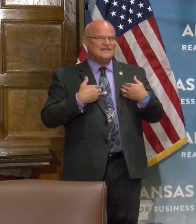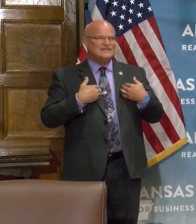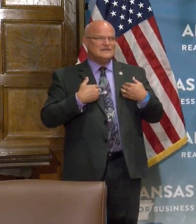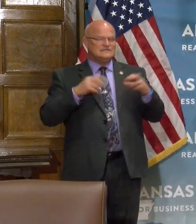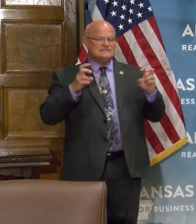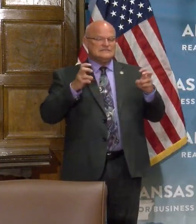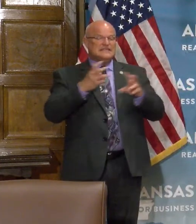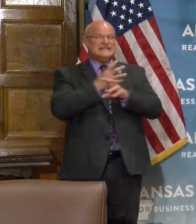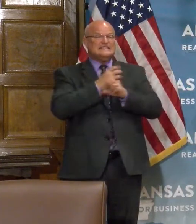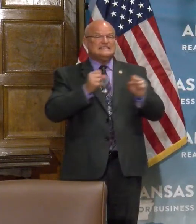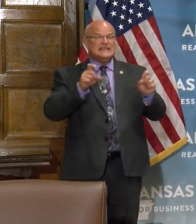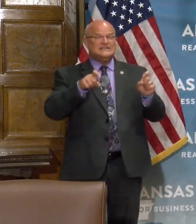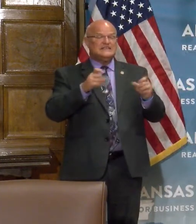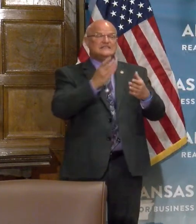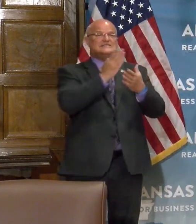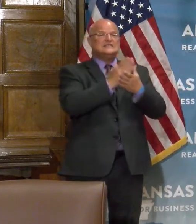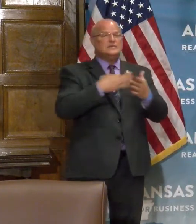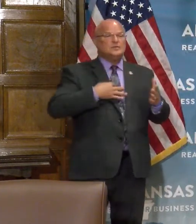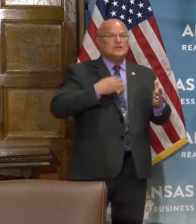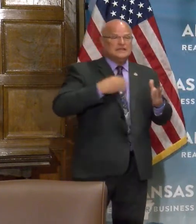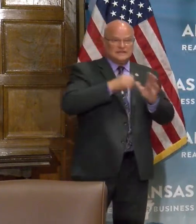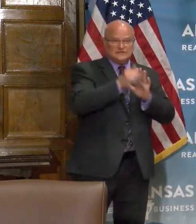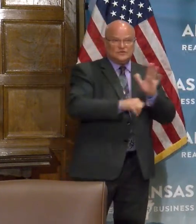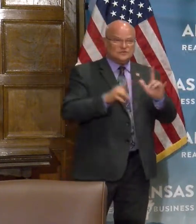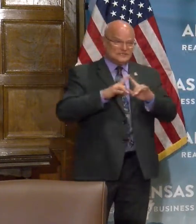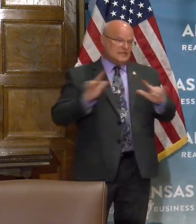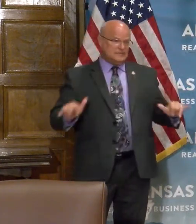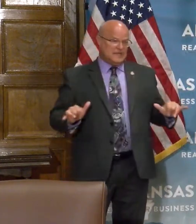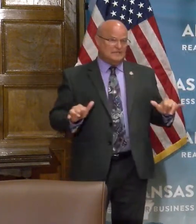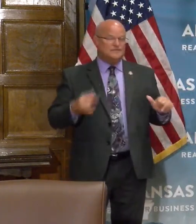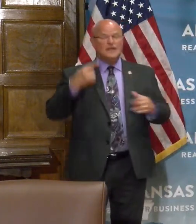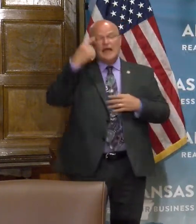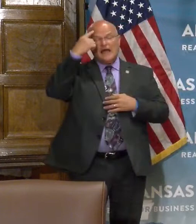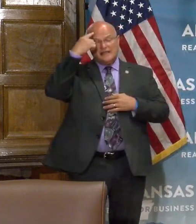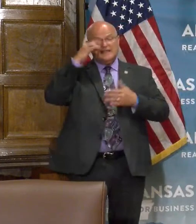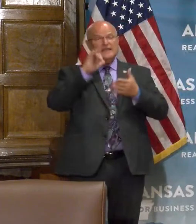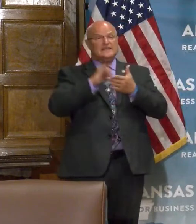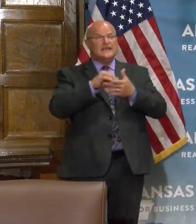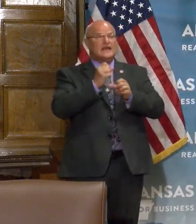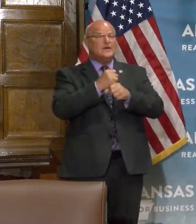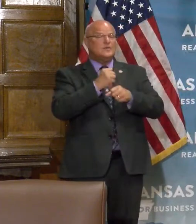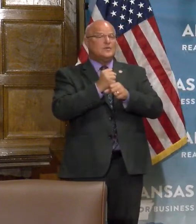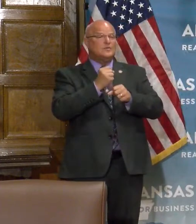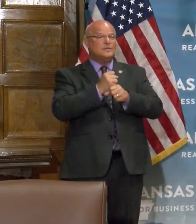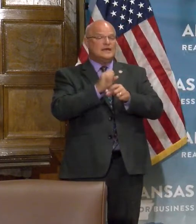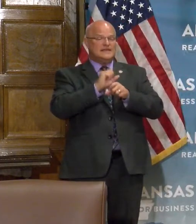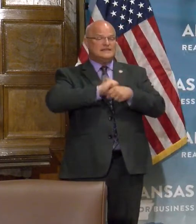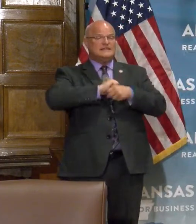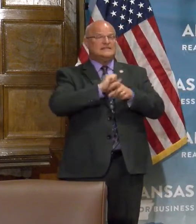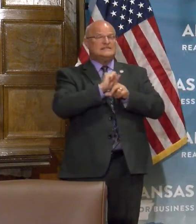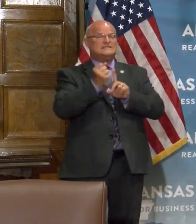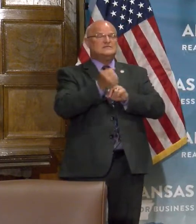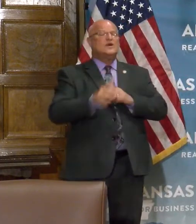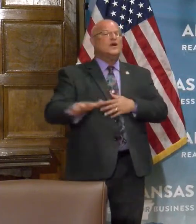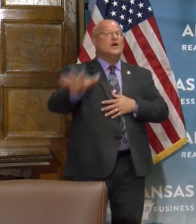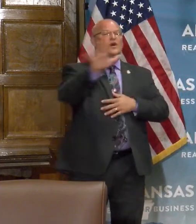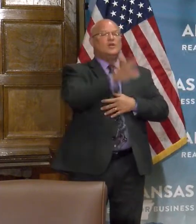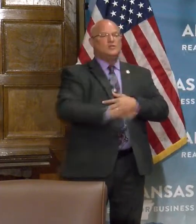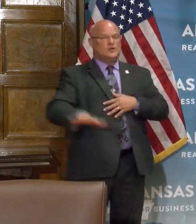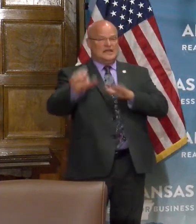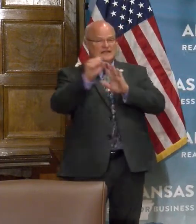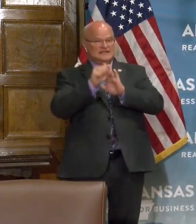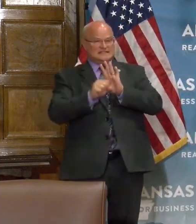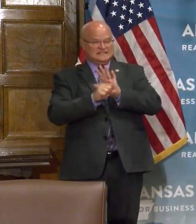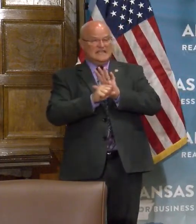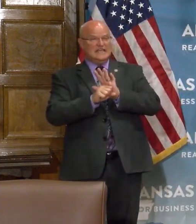need to stop doing elective procedures at the same time. And I think that that's going to make the situation across the entire spectrum of